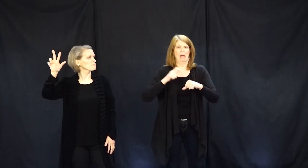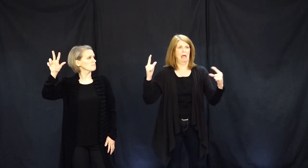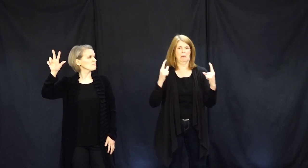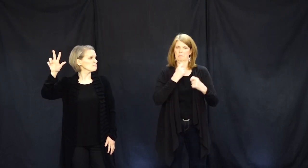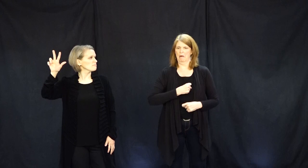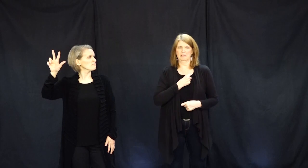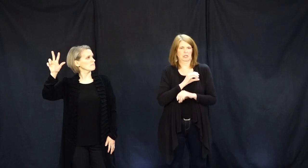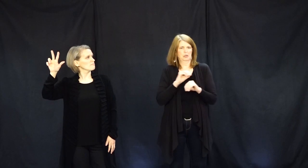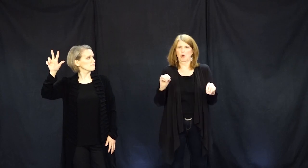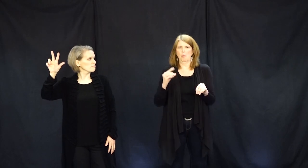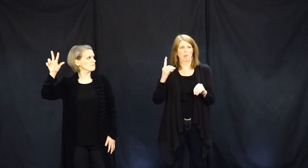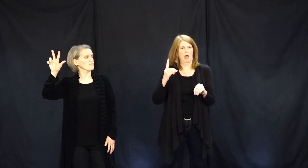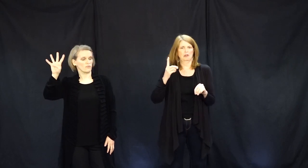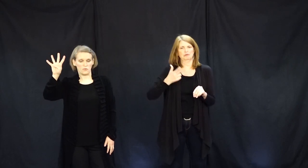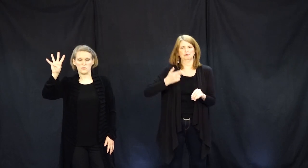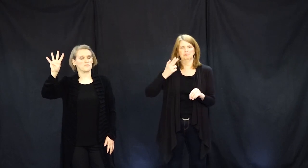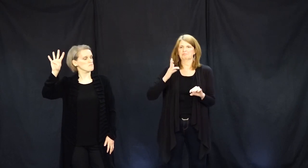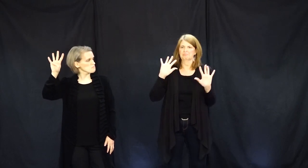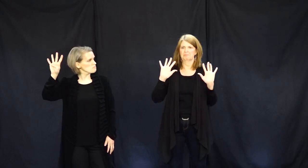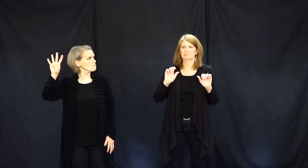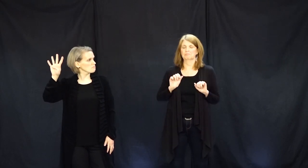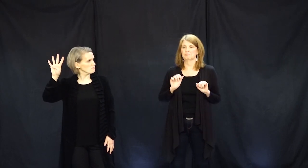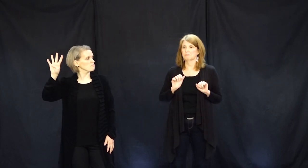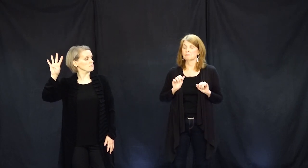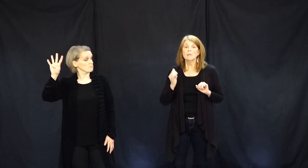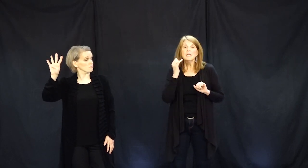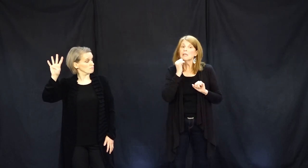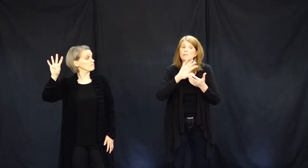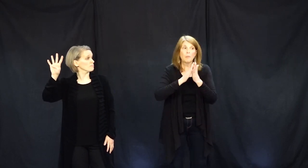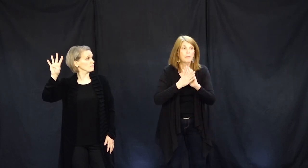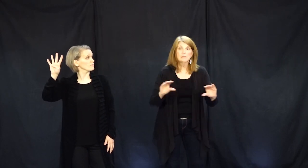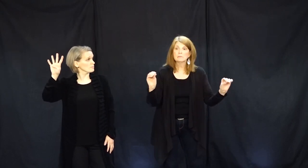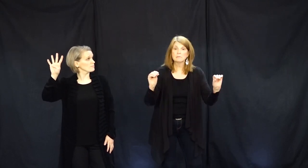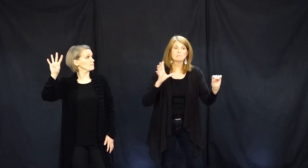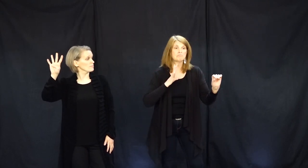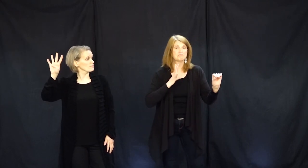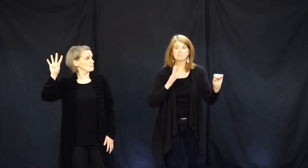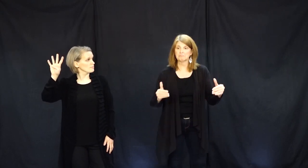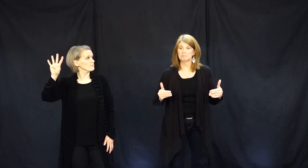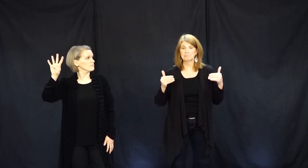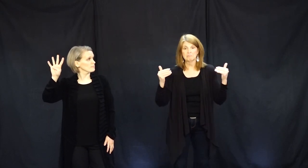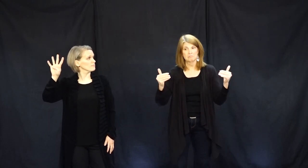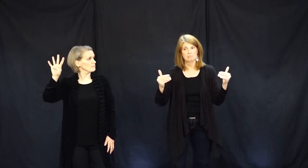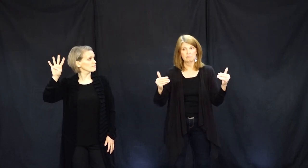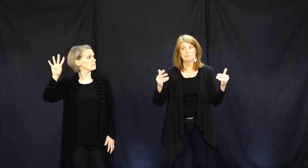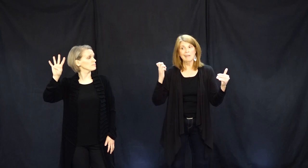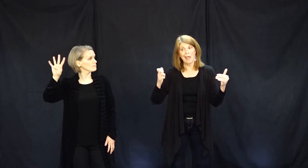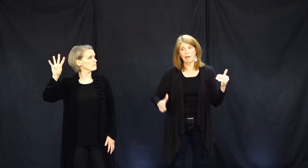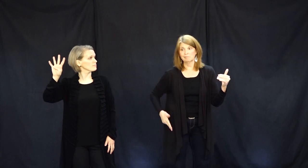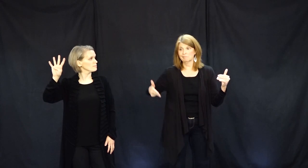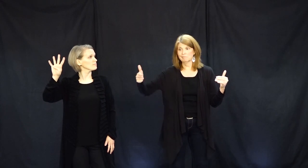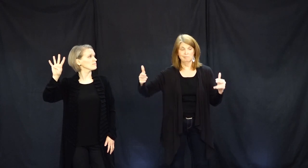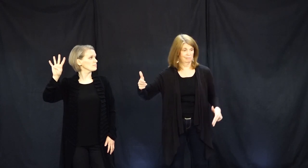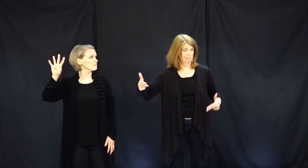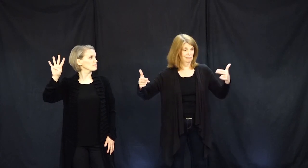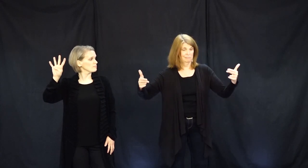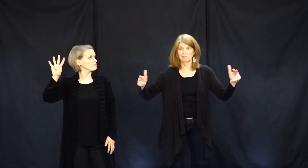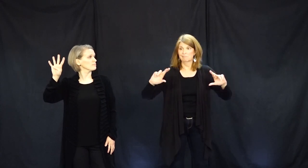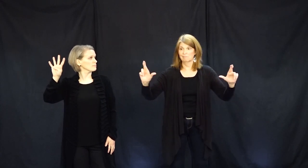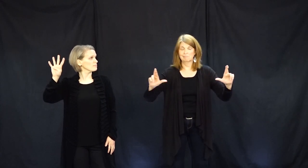one shoots. Number 4, if they don't reach a peace, that's alright. Time to get some pistols and the doctor on site. You pay him